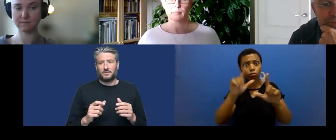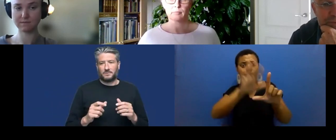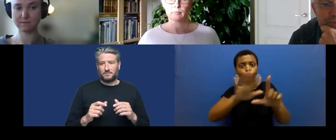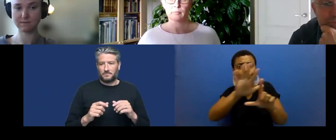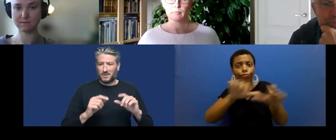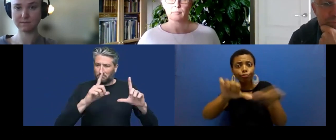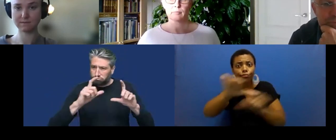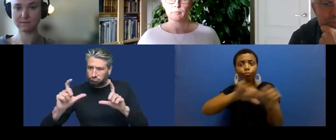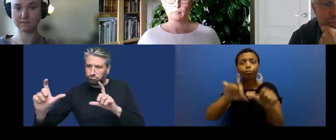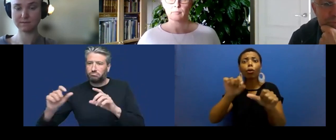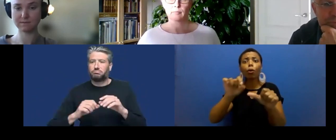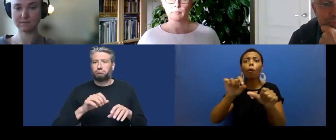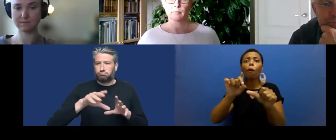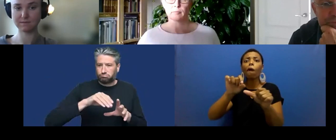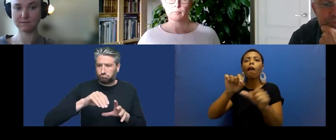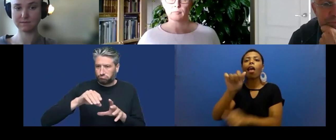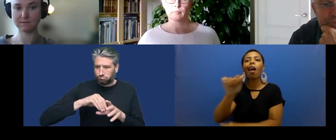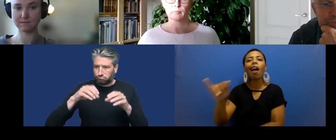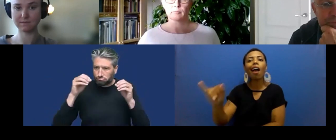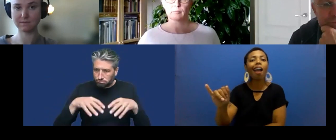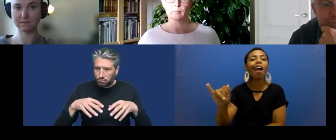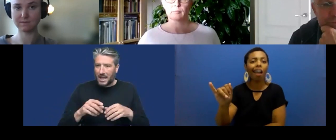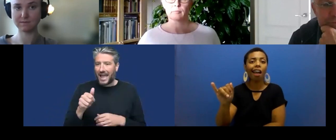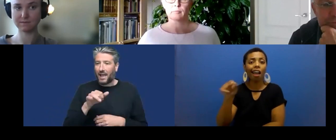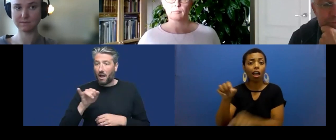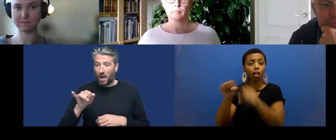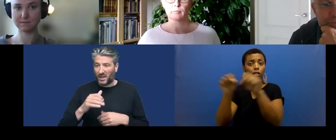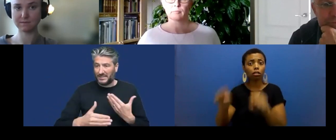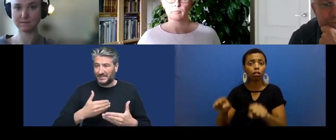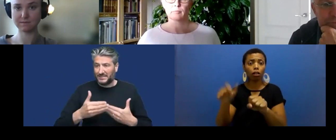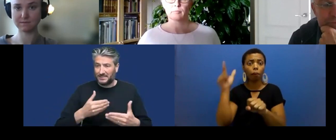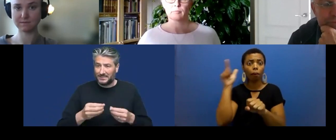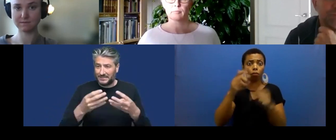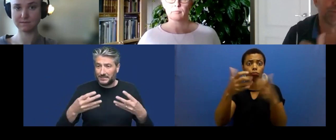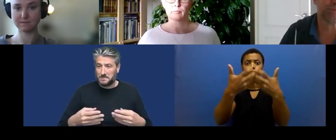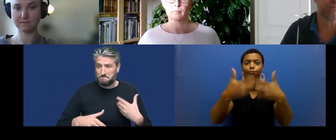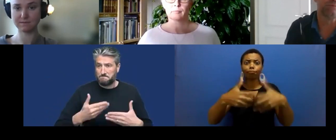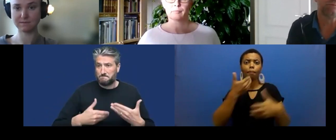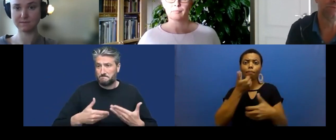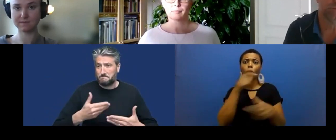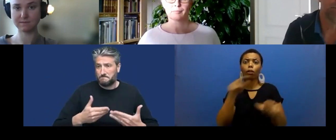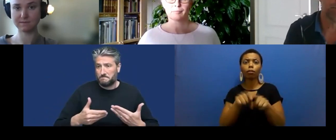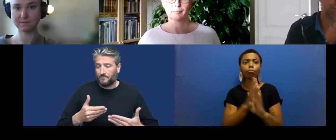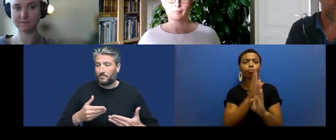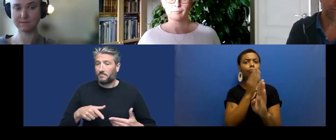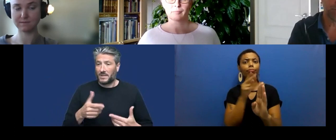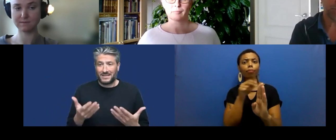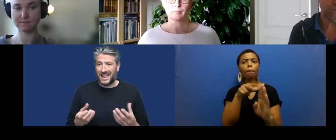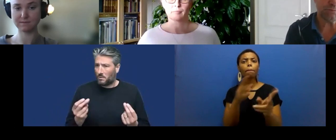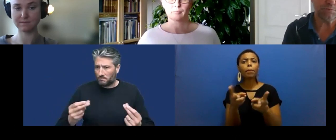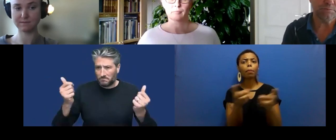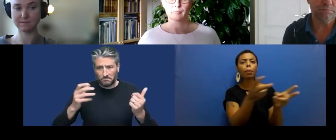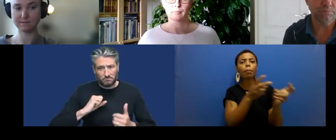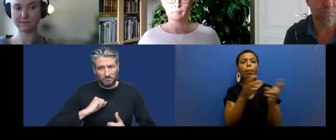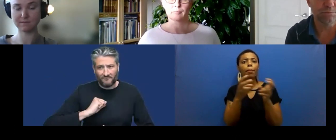an AI system, and get the system working and recognizing in real time